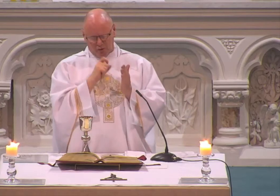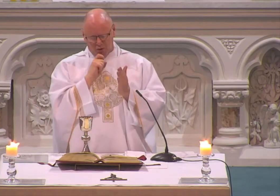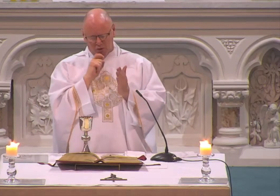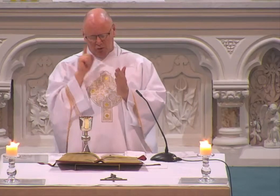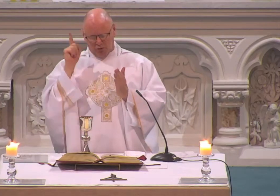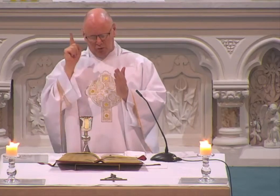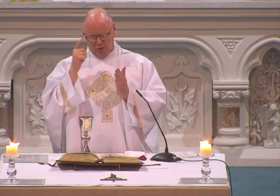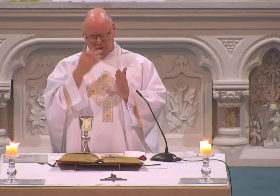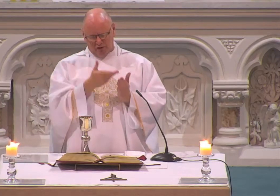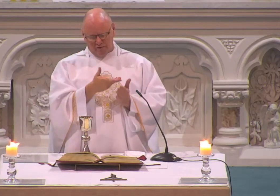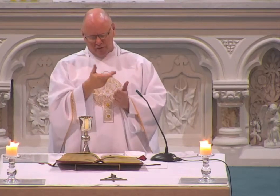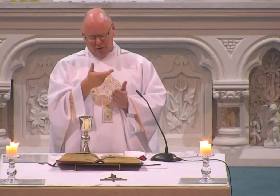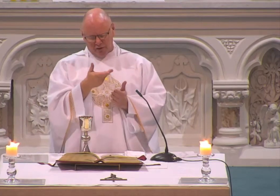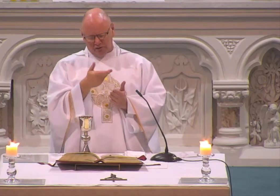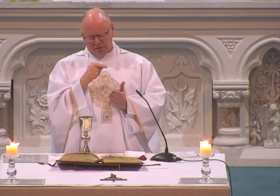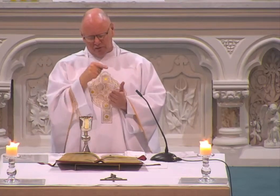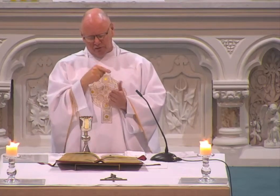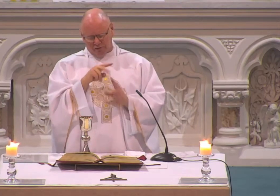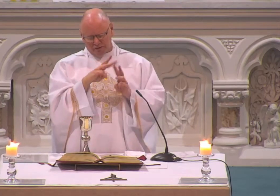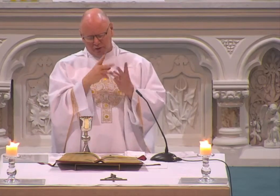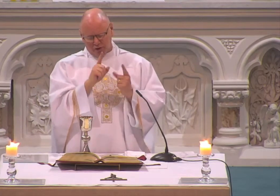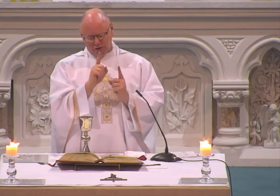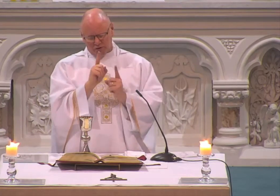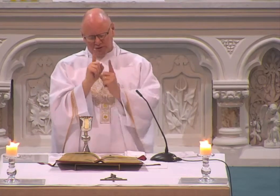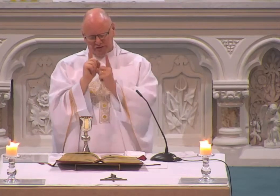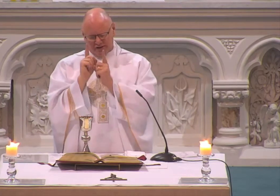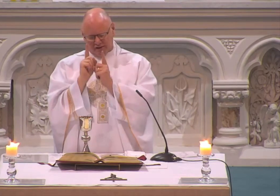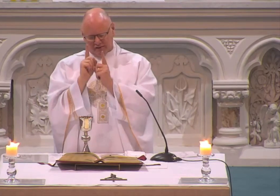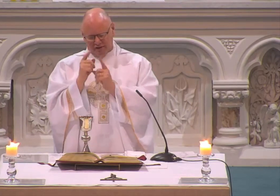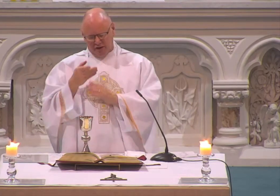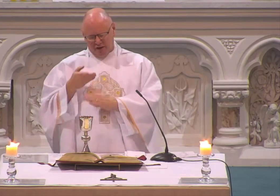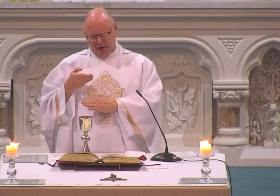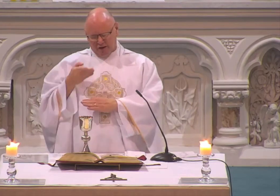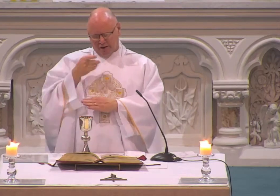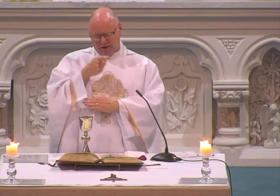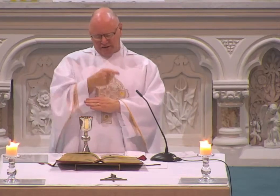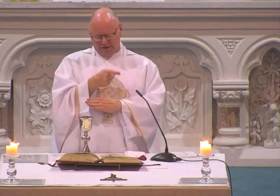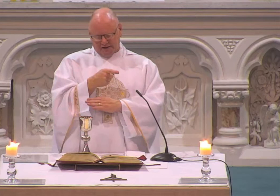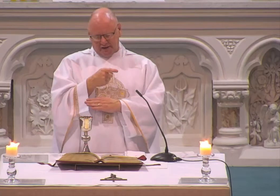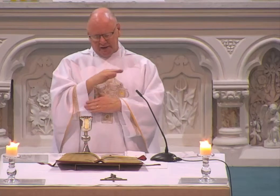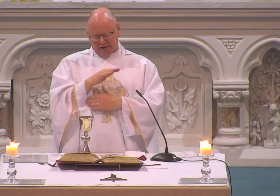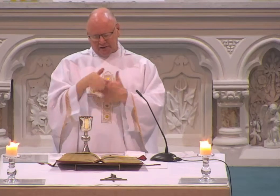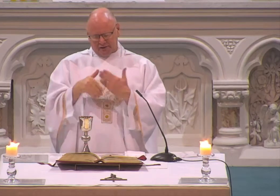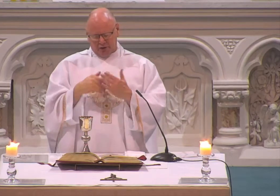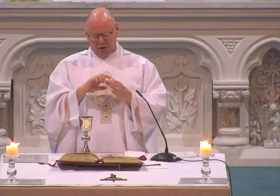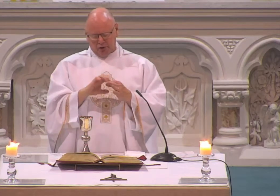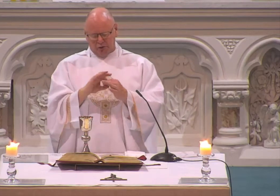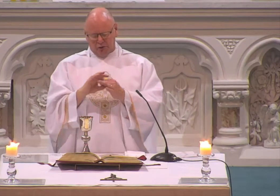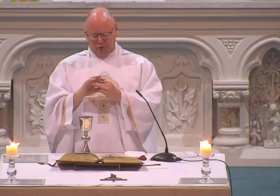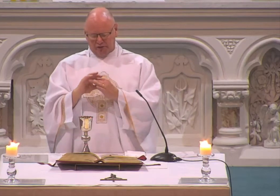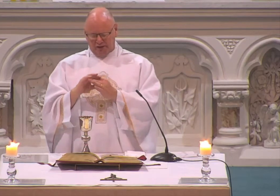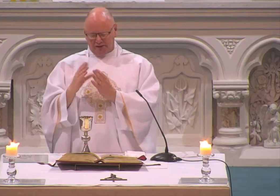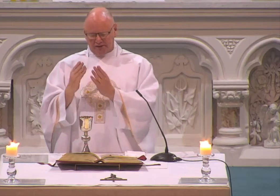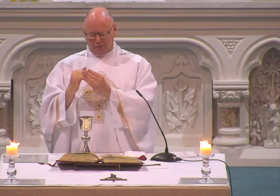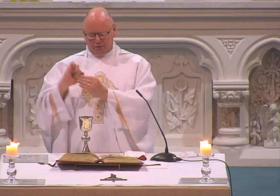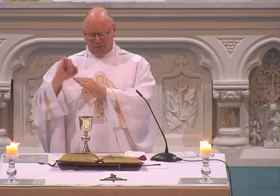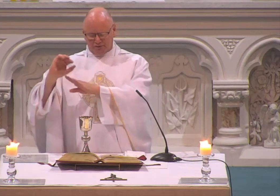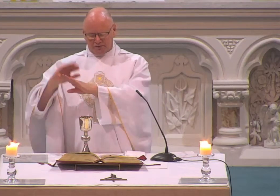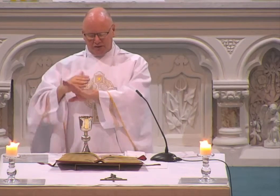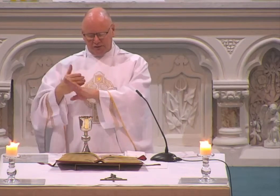whom you have called from this world to yourself. Grant that he and all who you united with your Son in